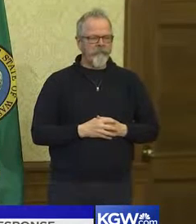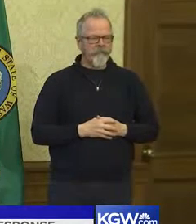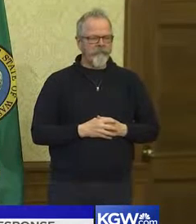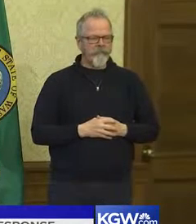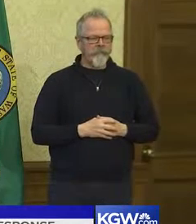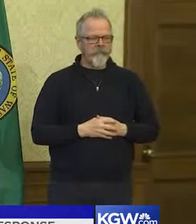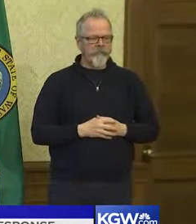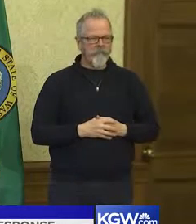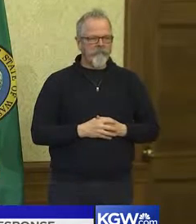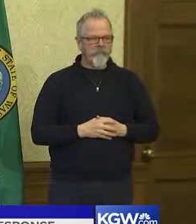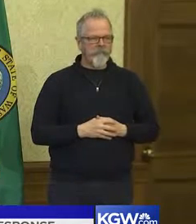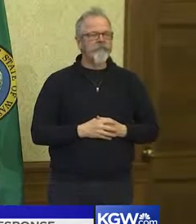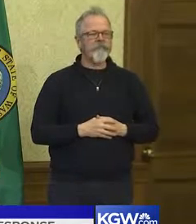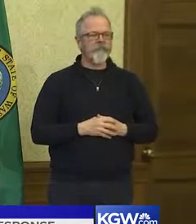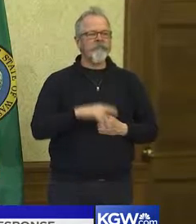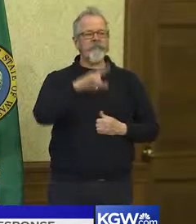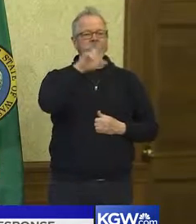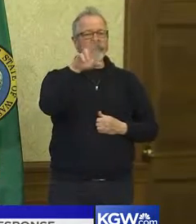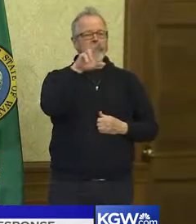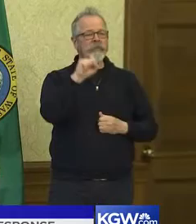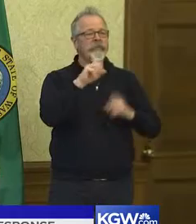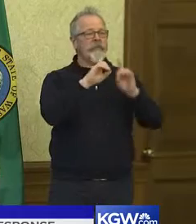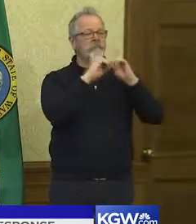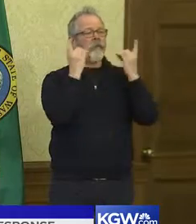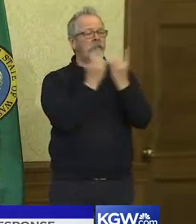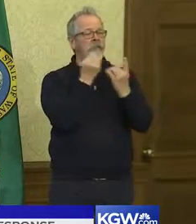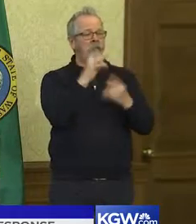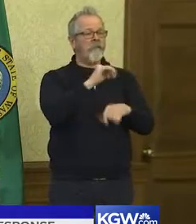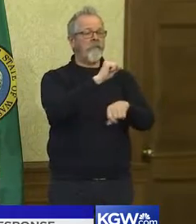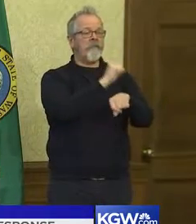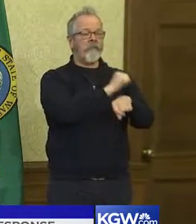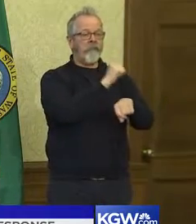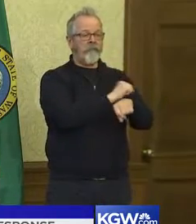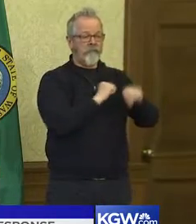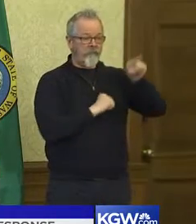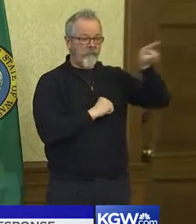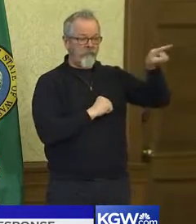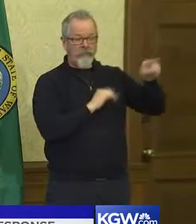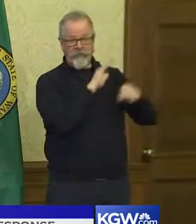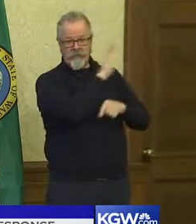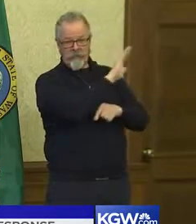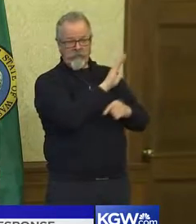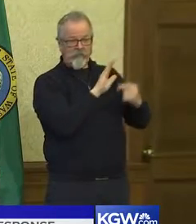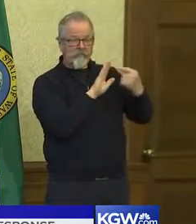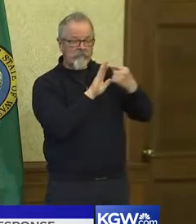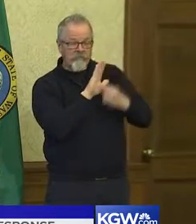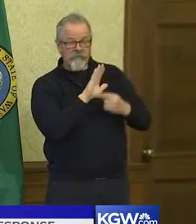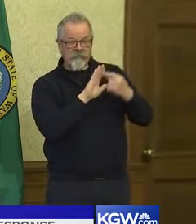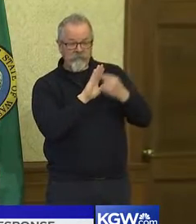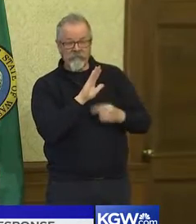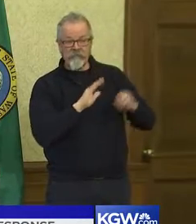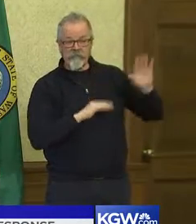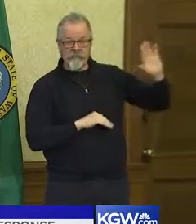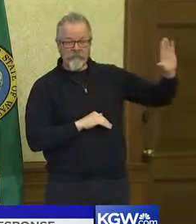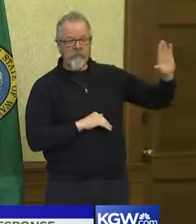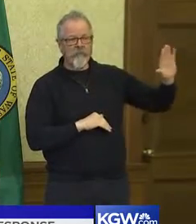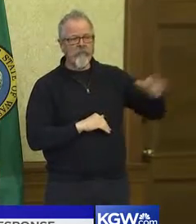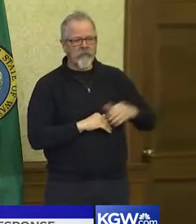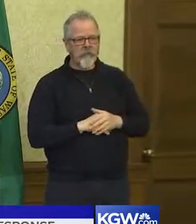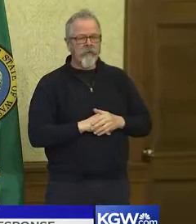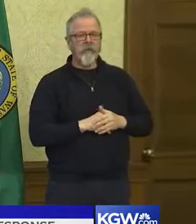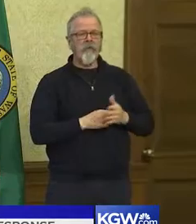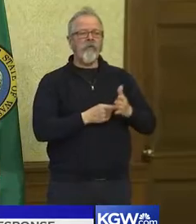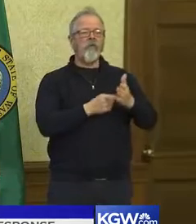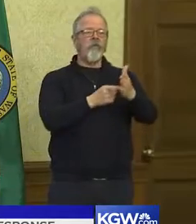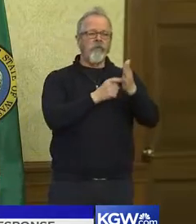Expanded Unemployment Assistance. You have to first determine that somebody is ineligible for your state's unemployment